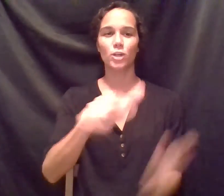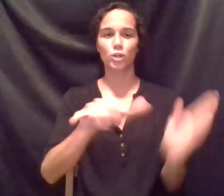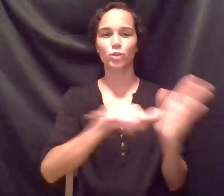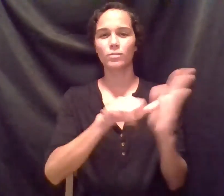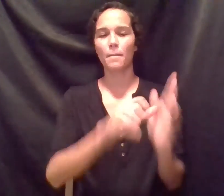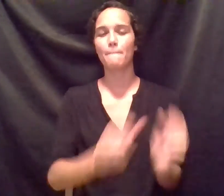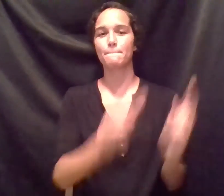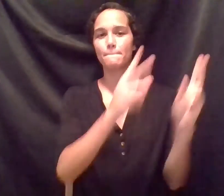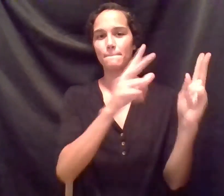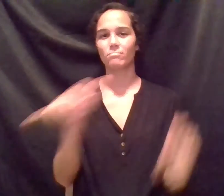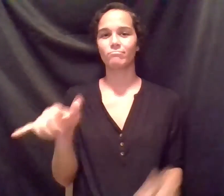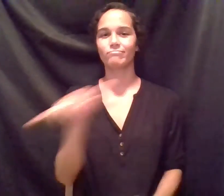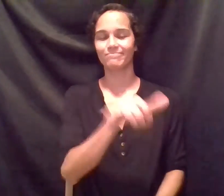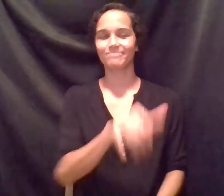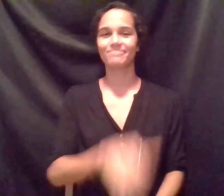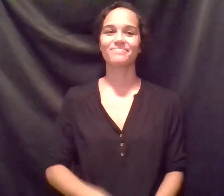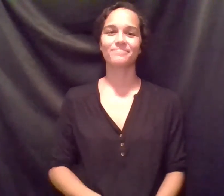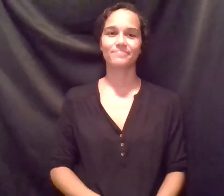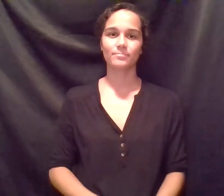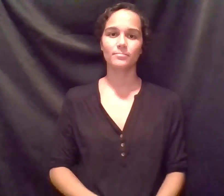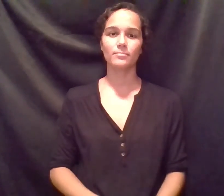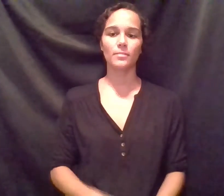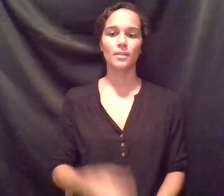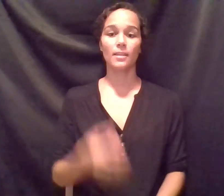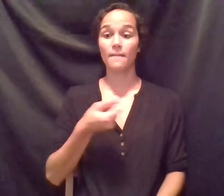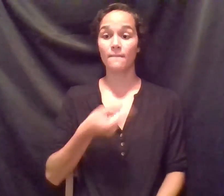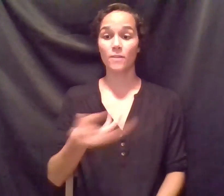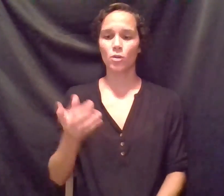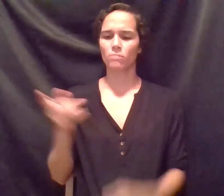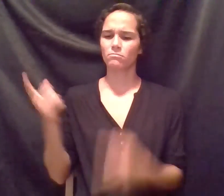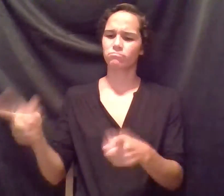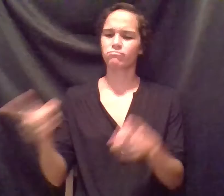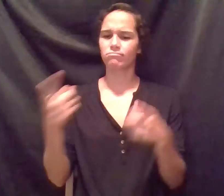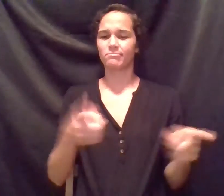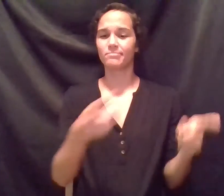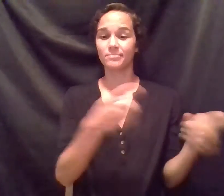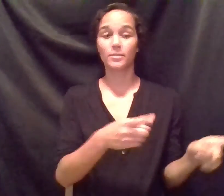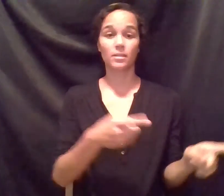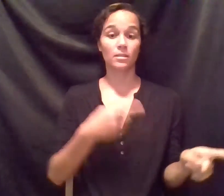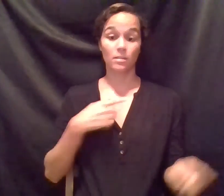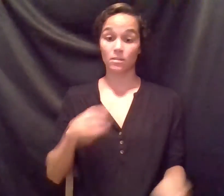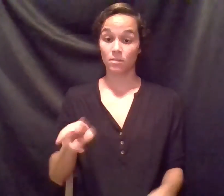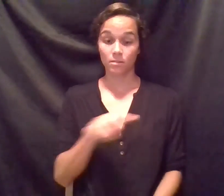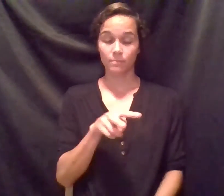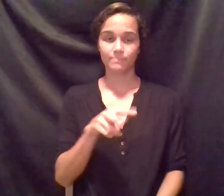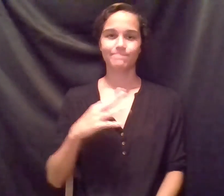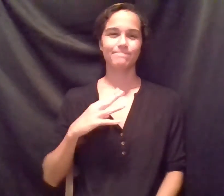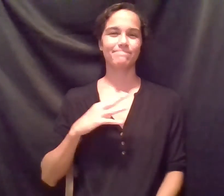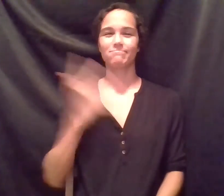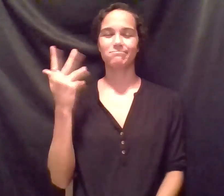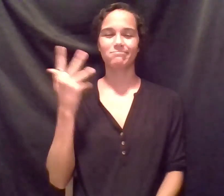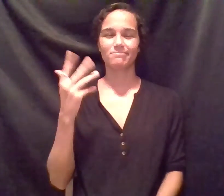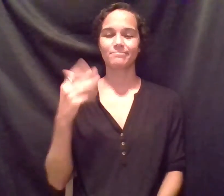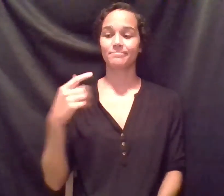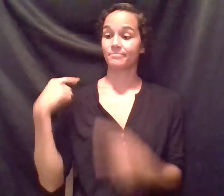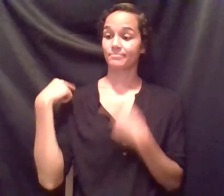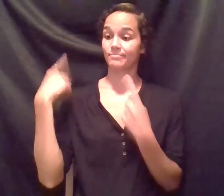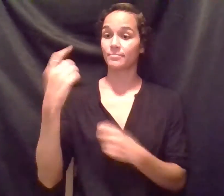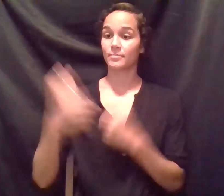There's been some things going on that I'm not too happy about. Since the year 2010, I've been dealing with police and internal affairs